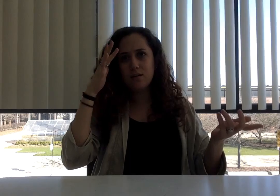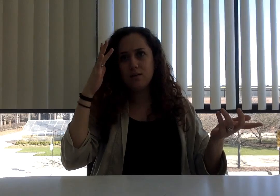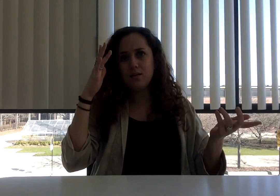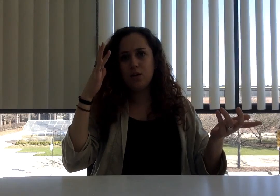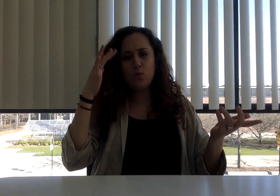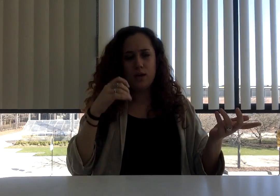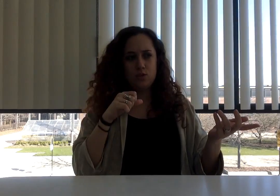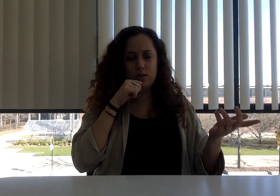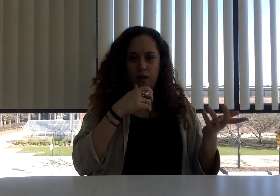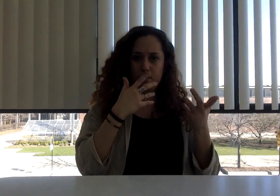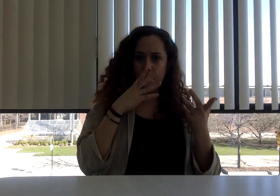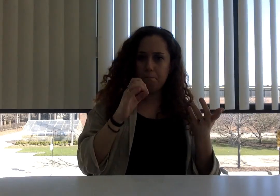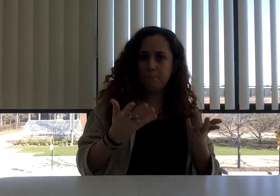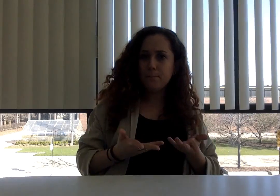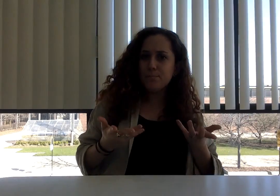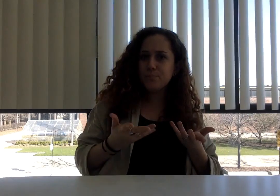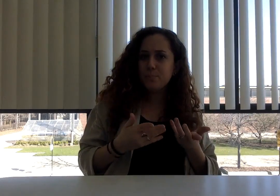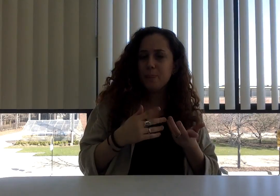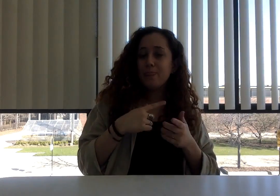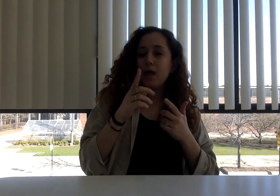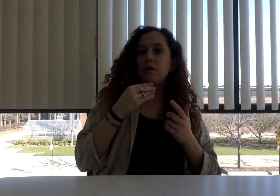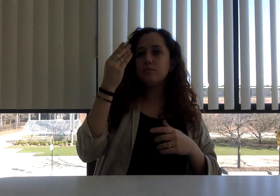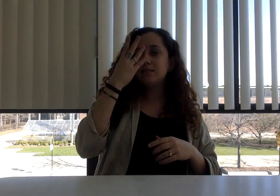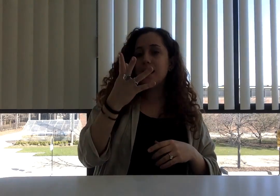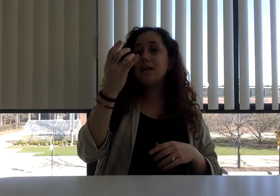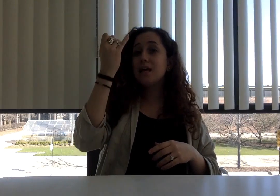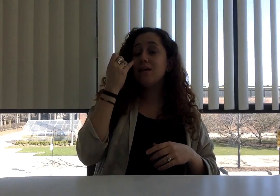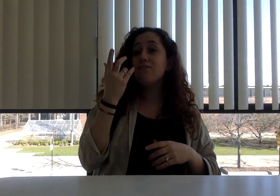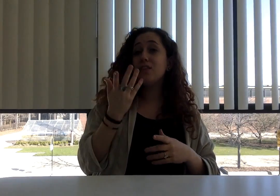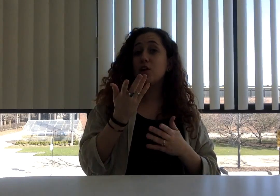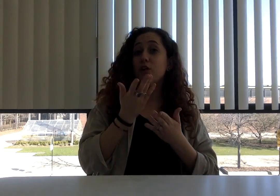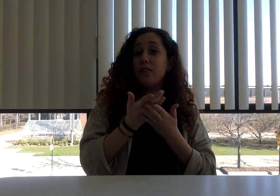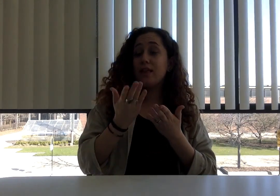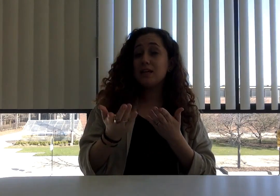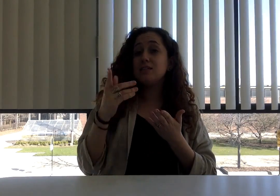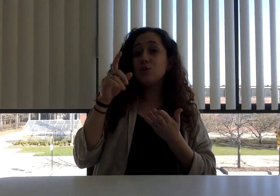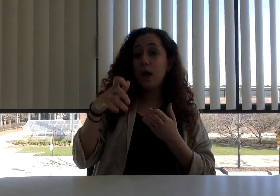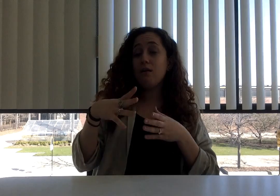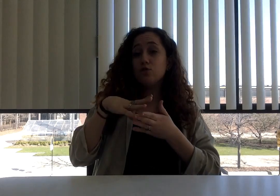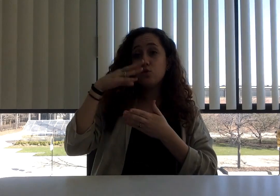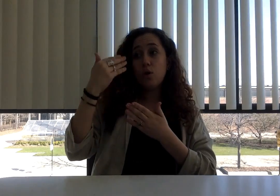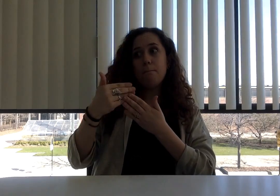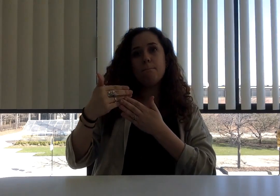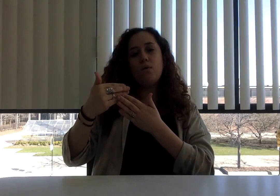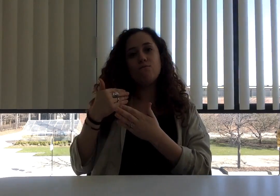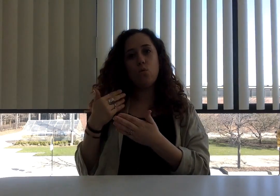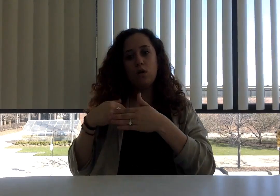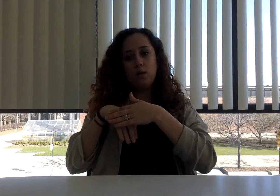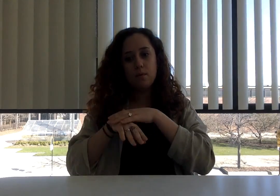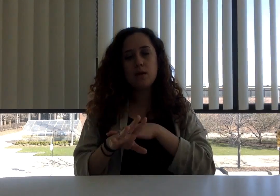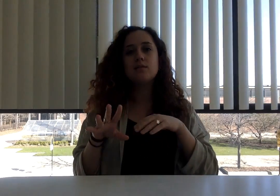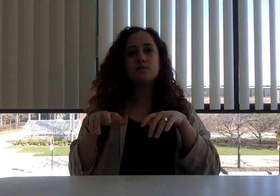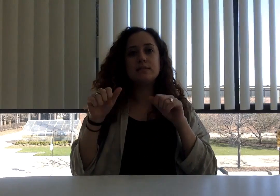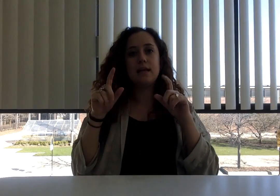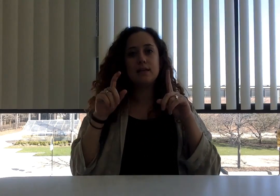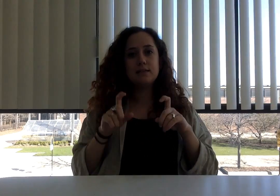But I'm saying that there's stuff that you need to learn prior to coming in to take a test. And if the first time you are